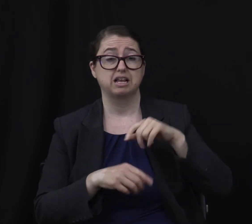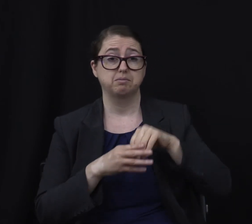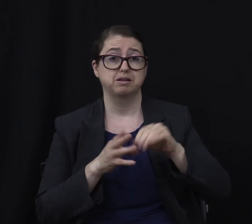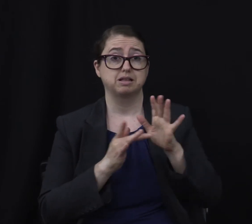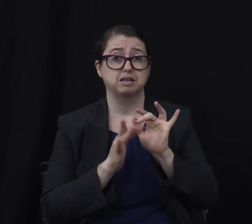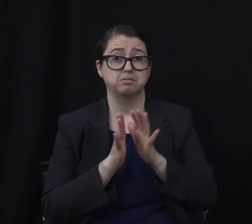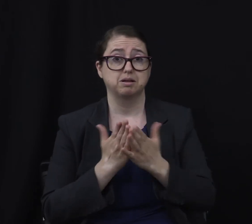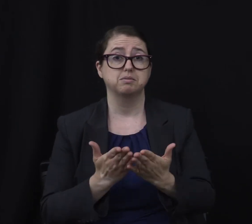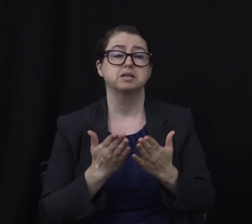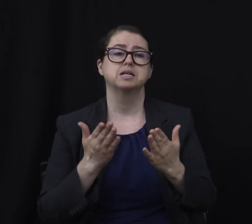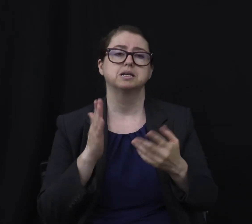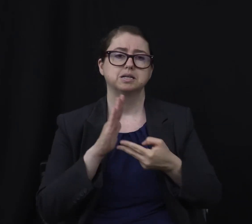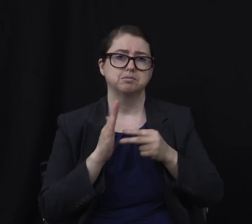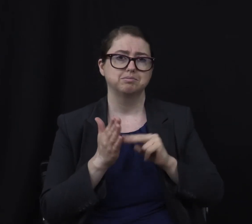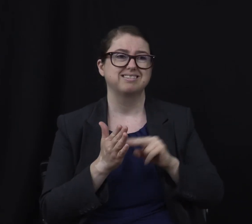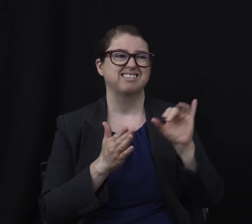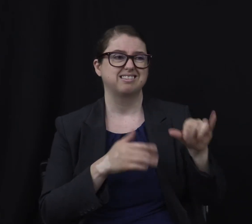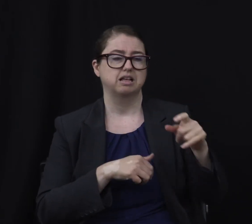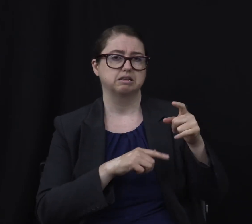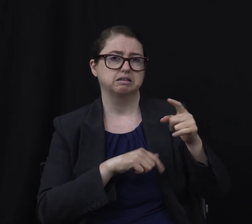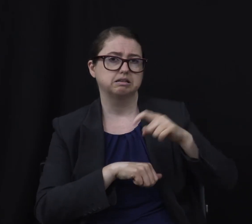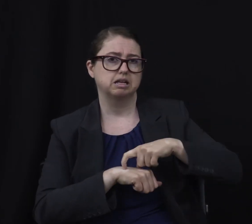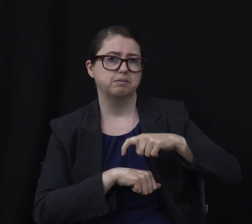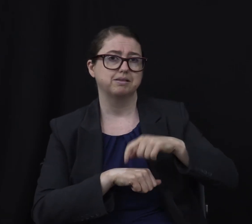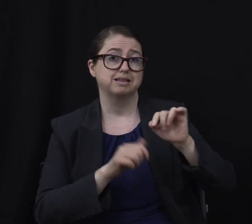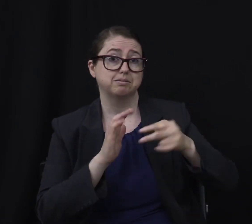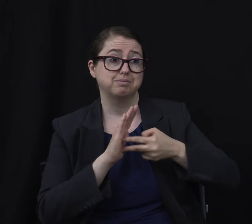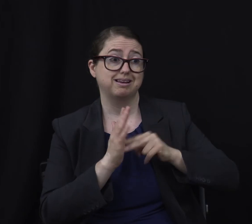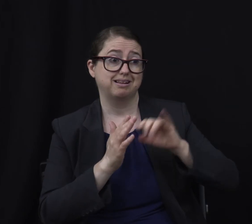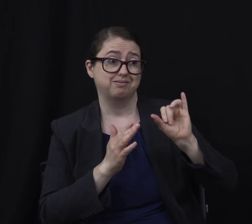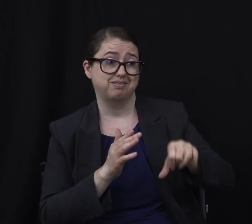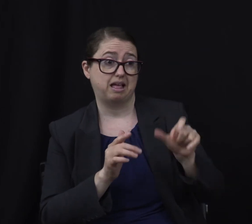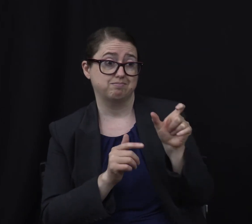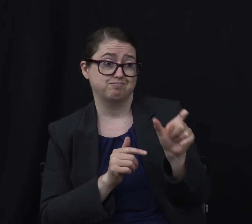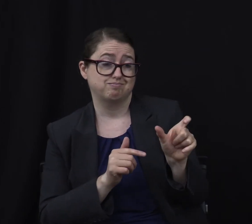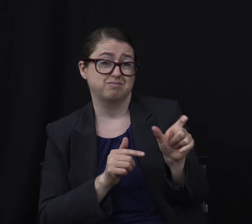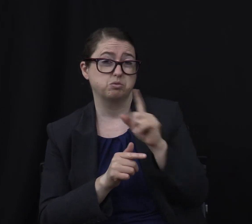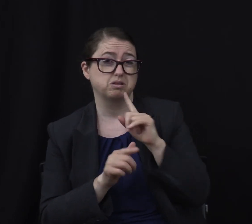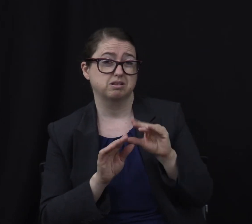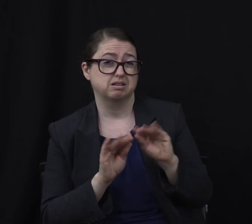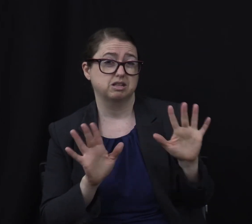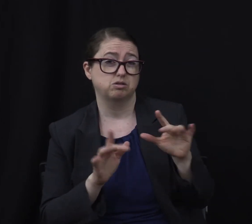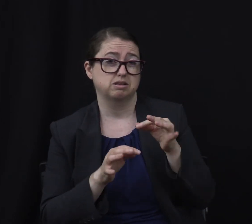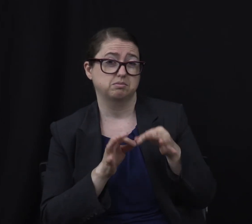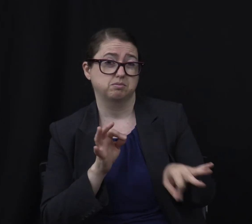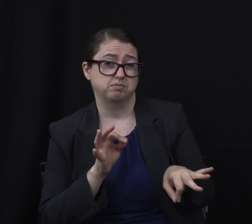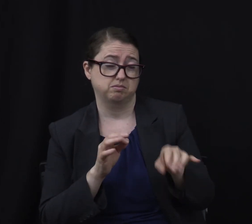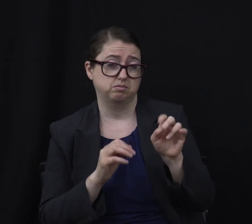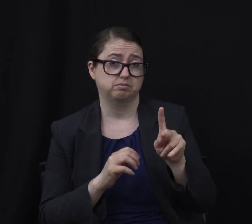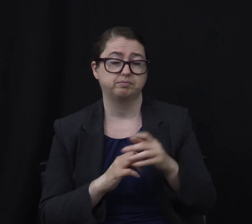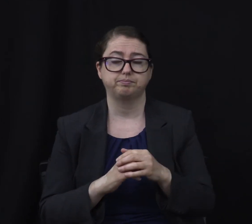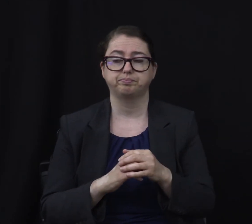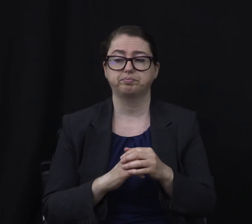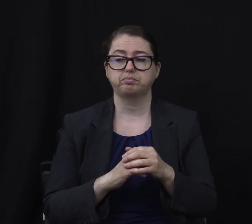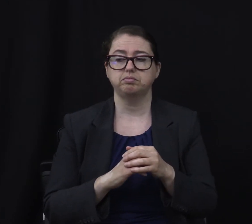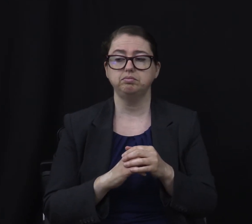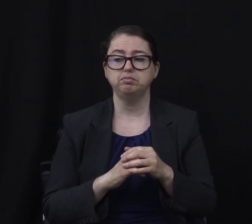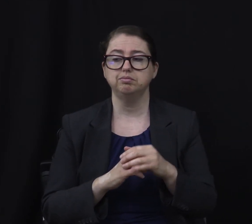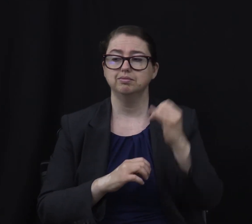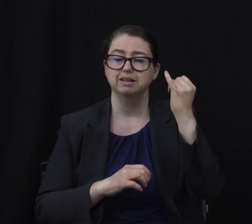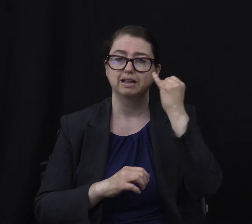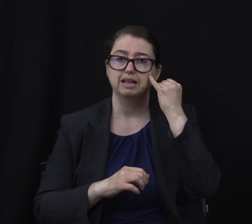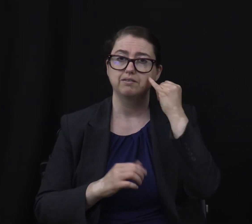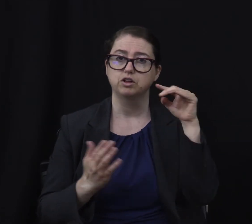usually there and then that the meaning of that thing is most clear and most simple. If you think back to Genesis